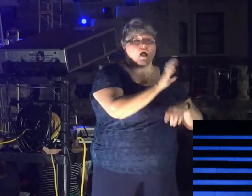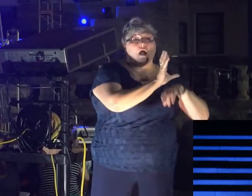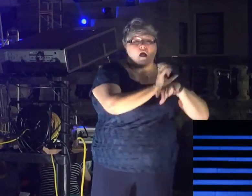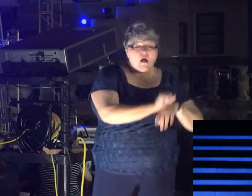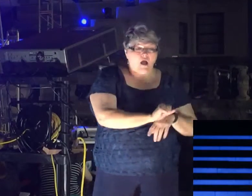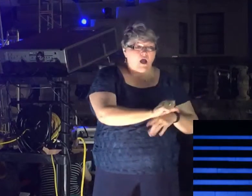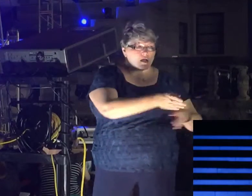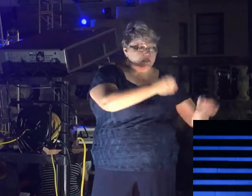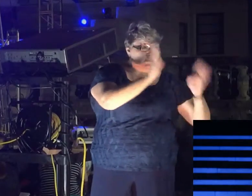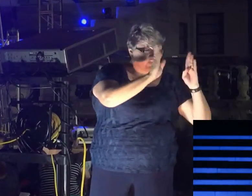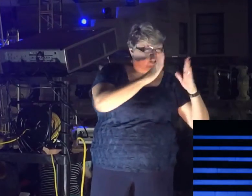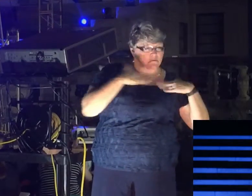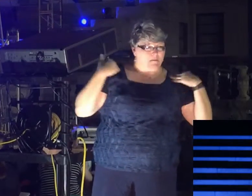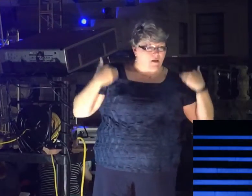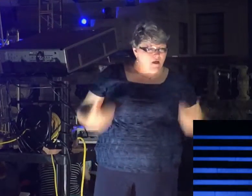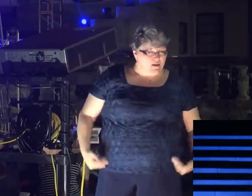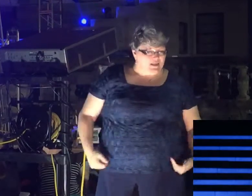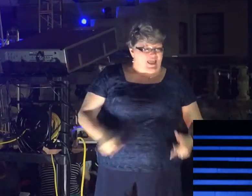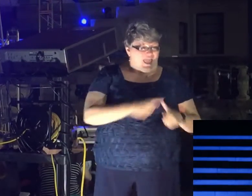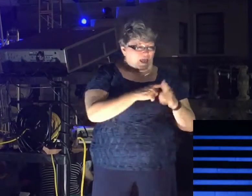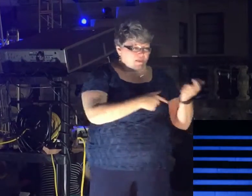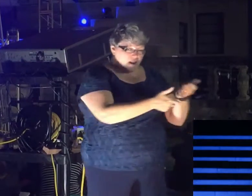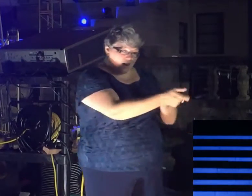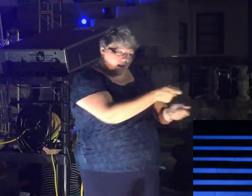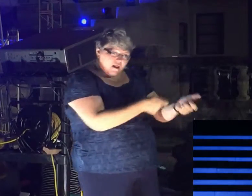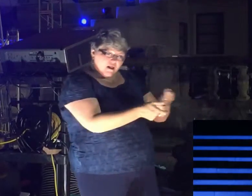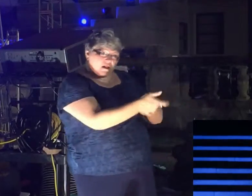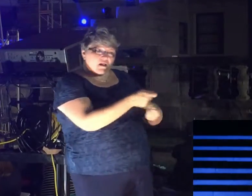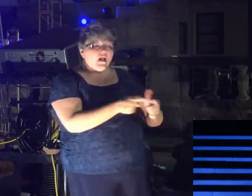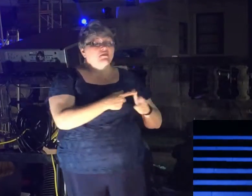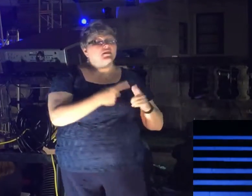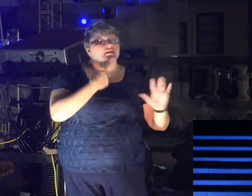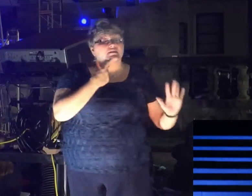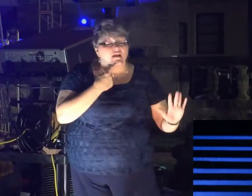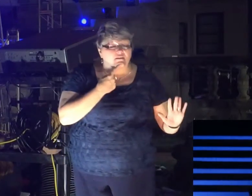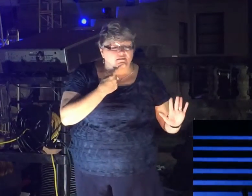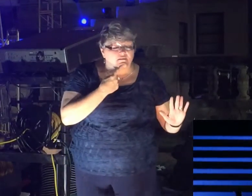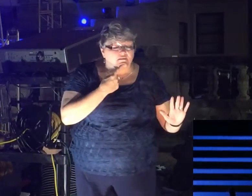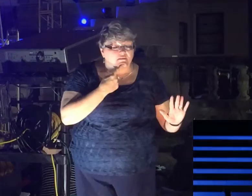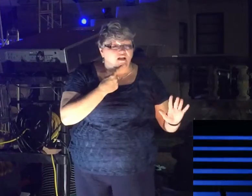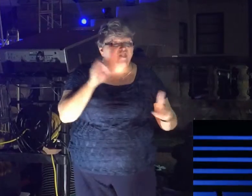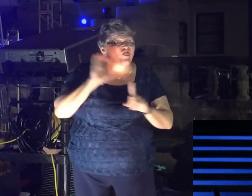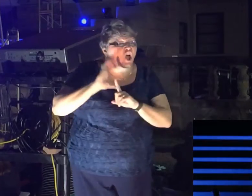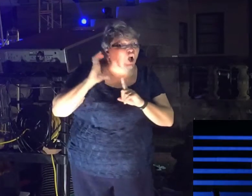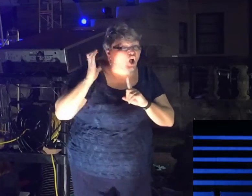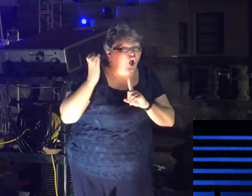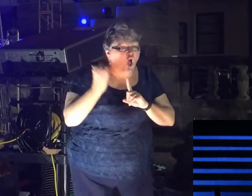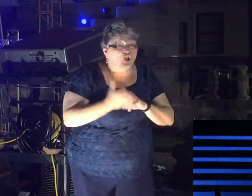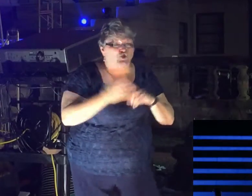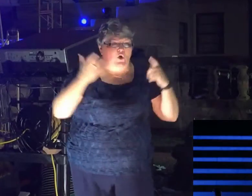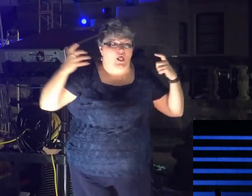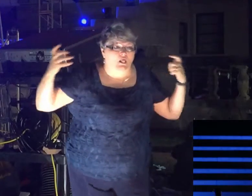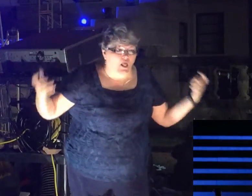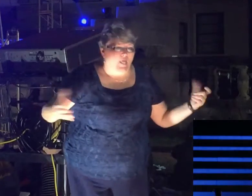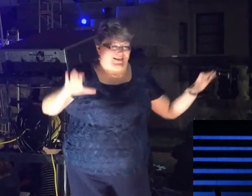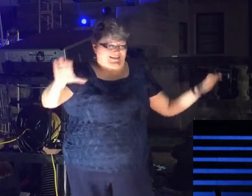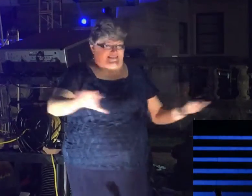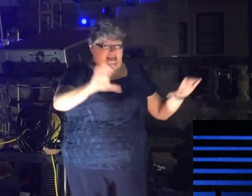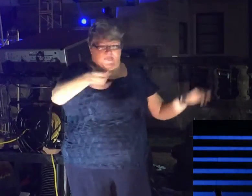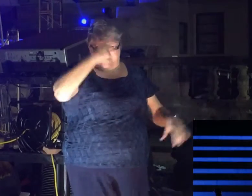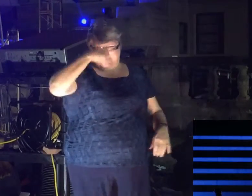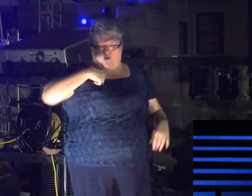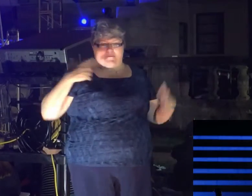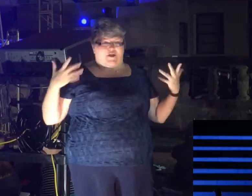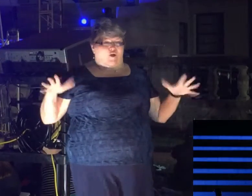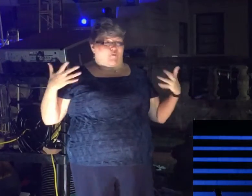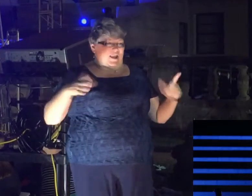conditioned them that what gets them attention is their sexuality, and then you groom them. And then he said, the culture has